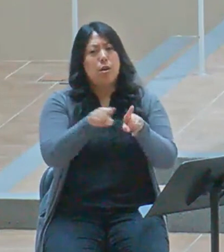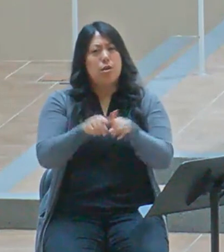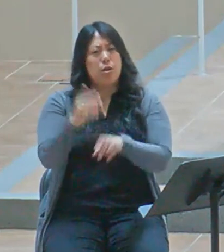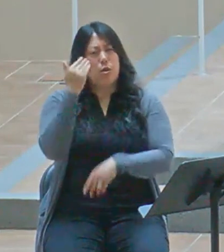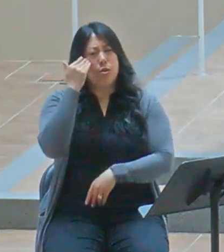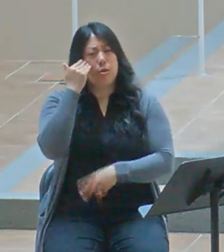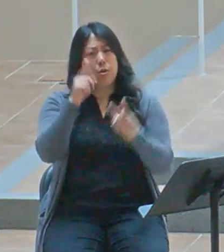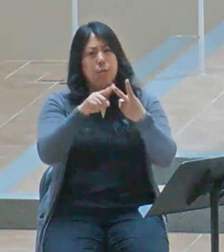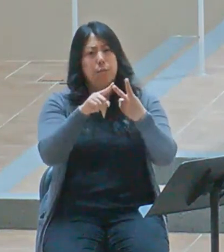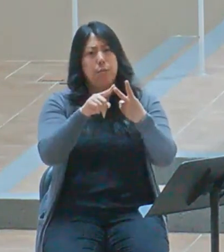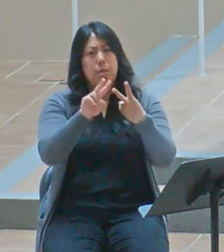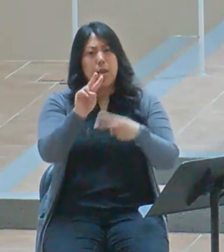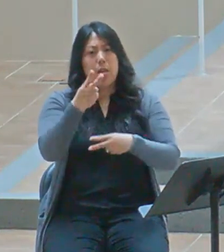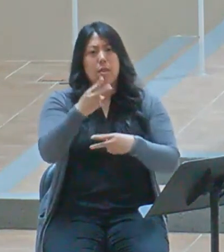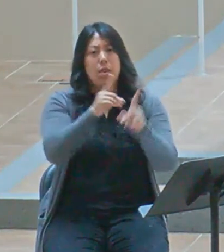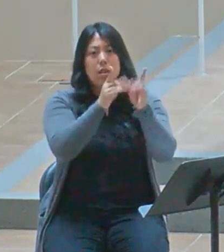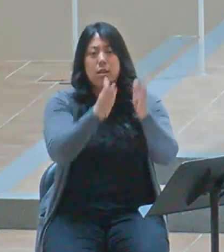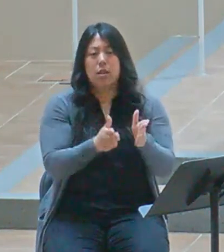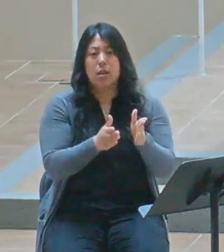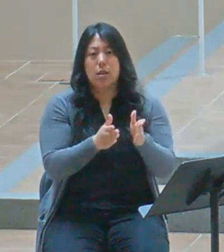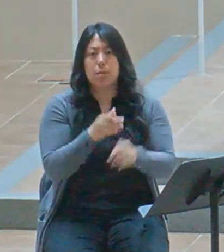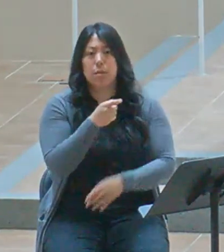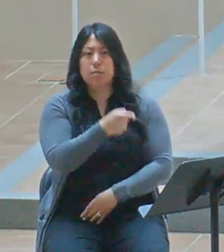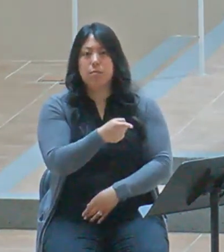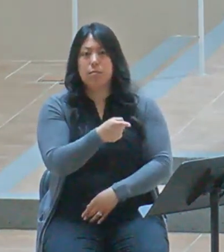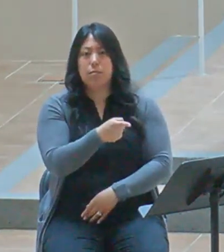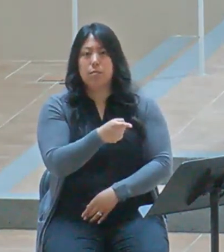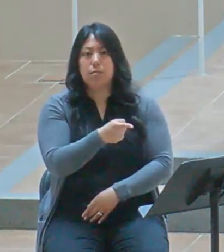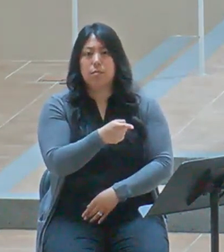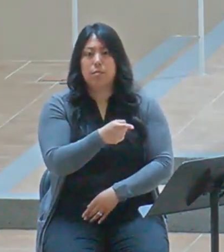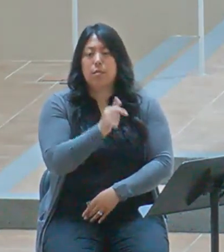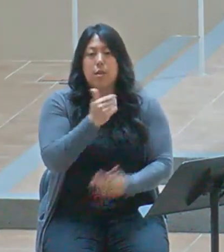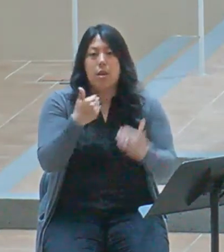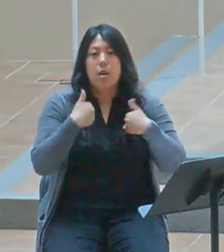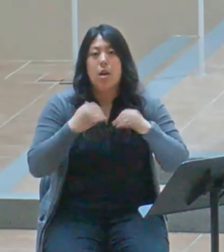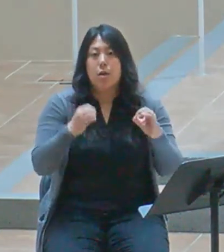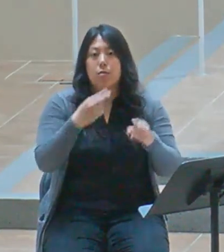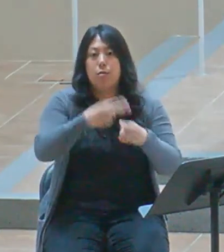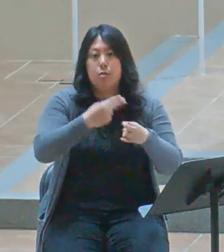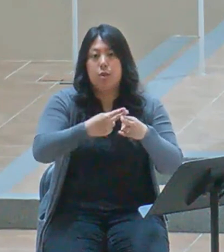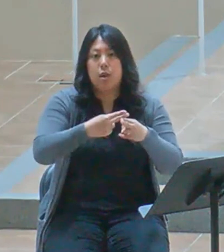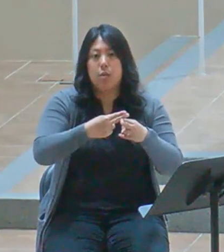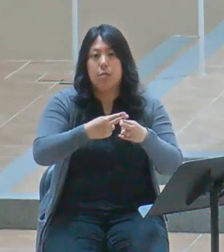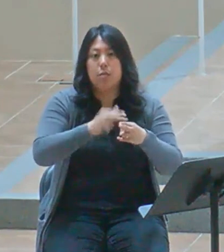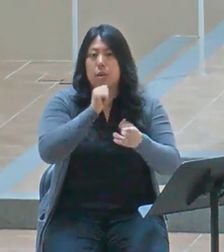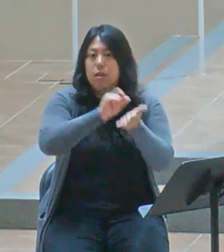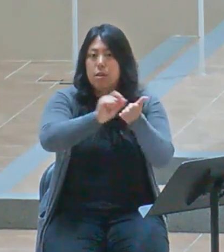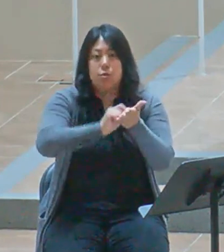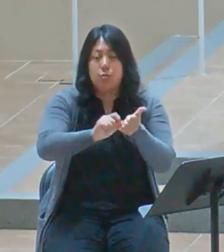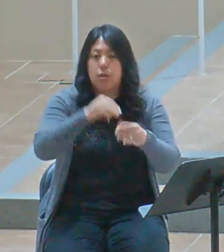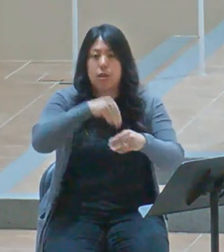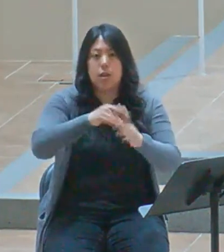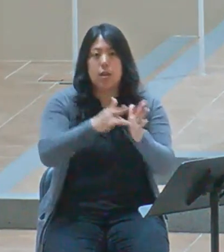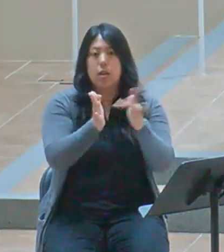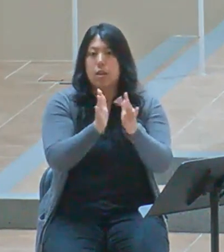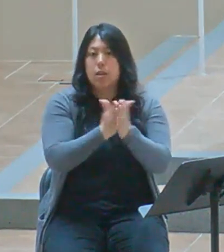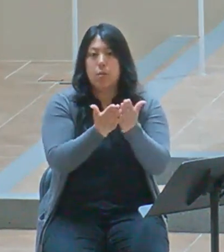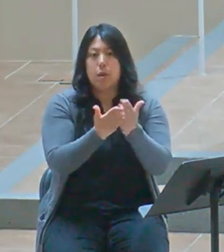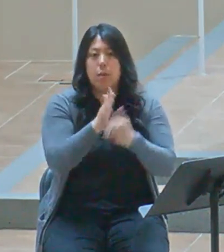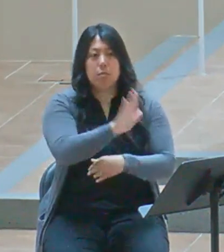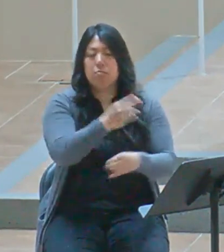second disciple walking, the one walking with Cleopas, they are unnamed? It is not known who they